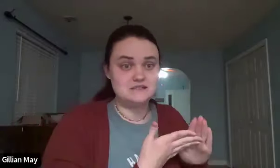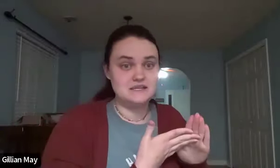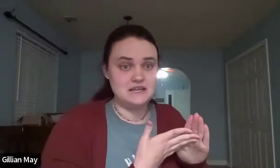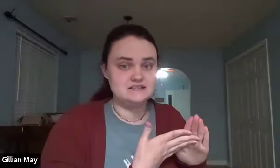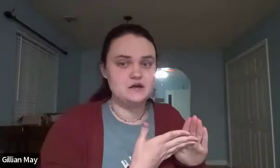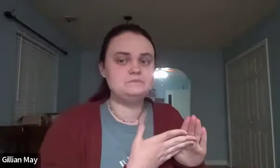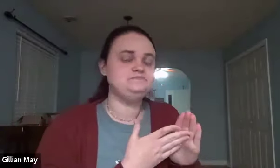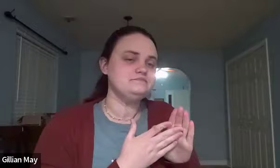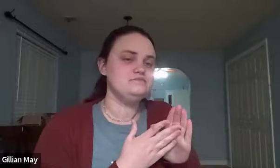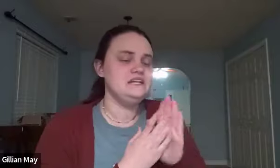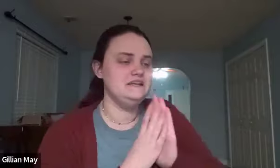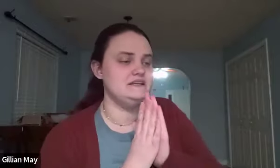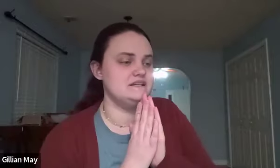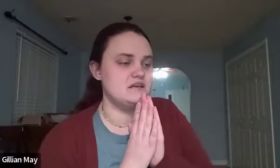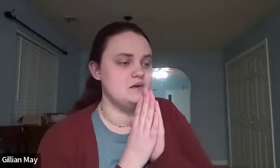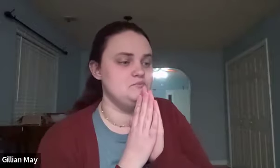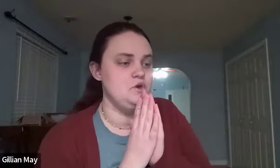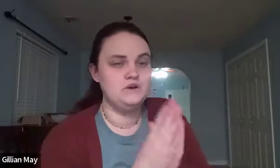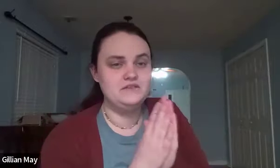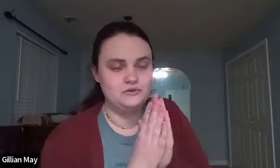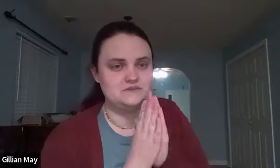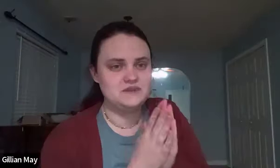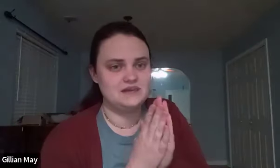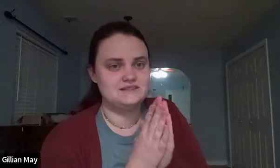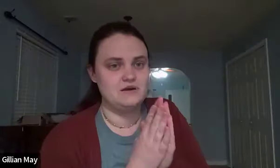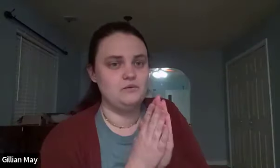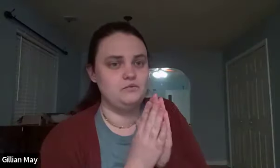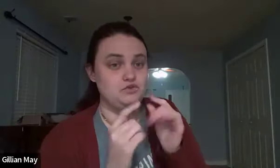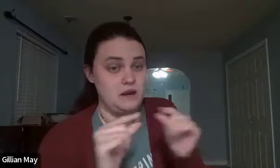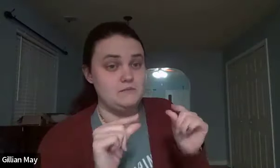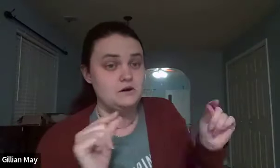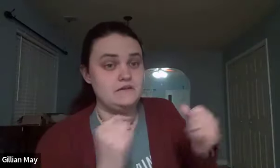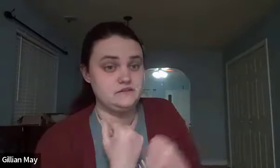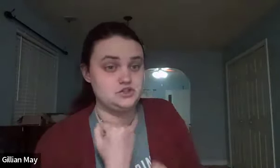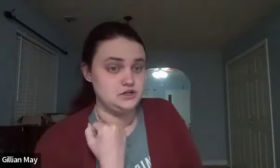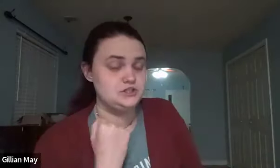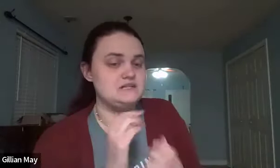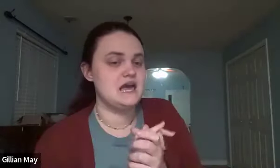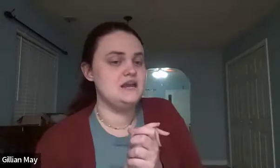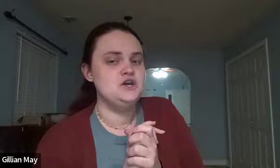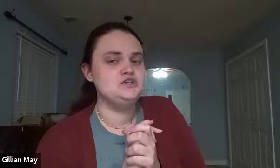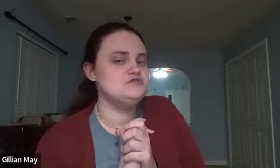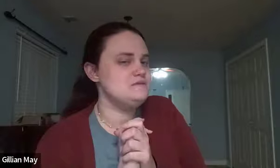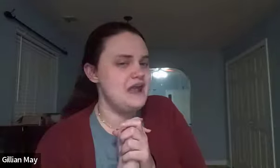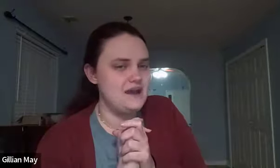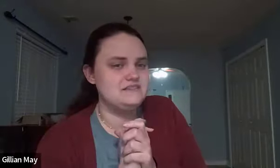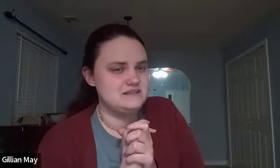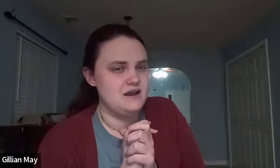in ASL is one of the cool things with ASL grammar and like the structure is that you don't have to